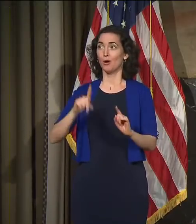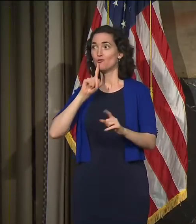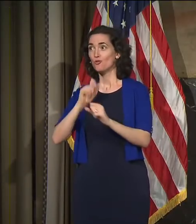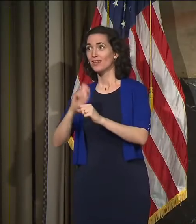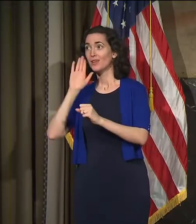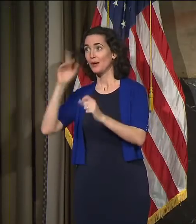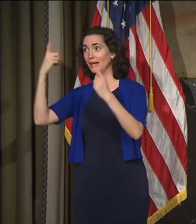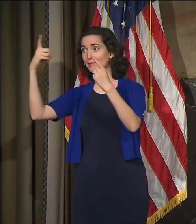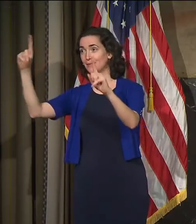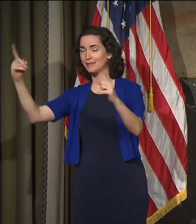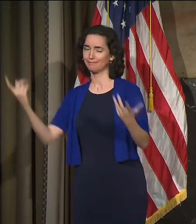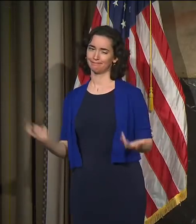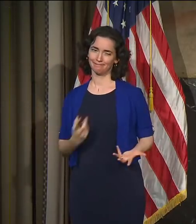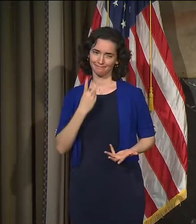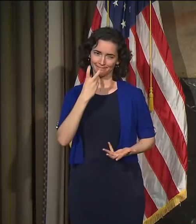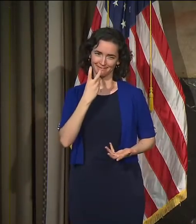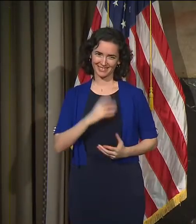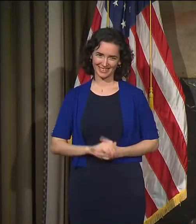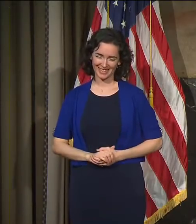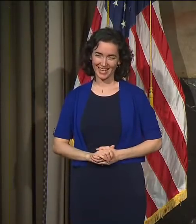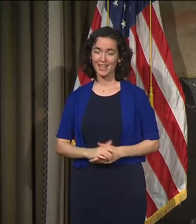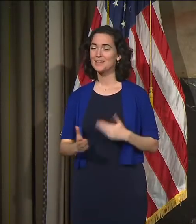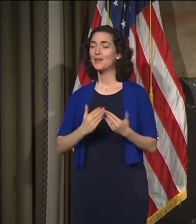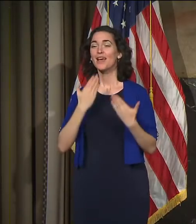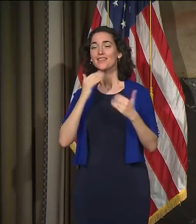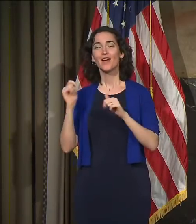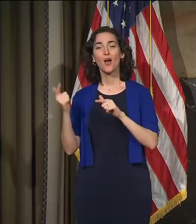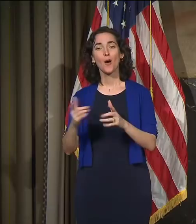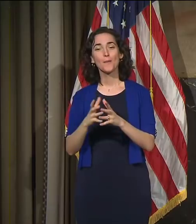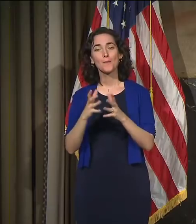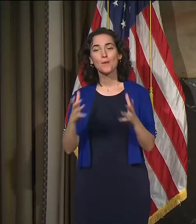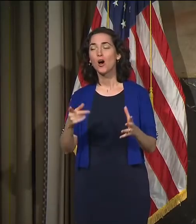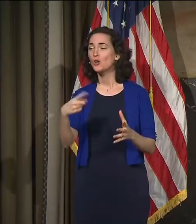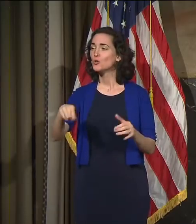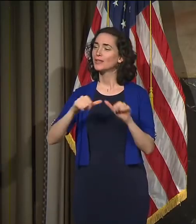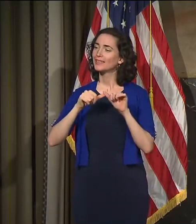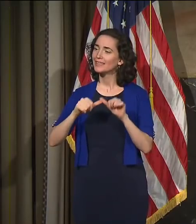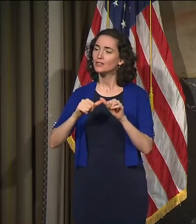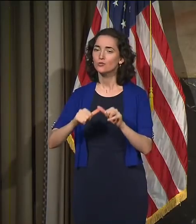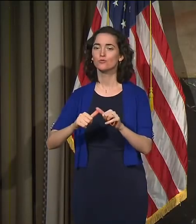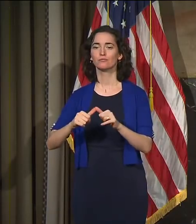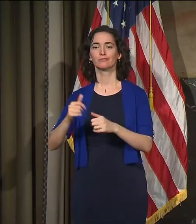that that it would work. But thank you all very much for continuing